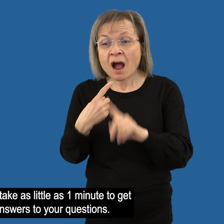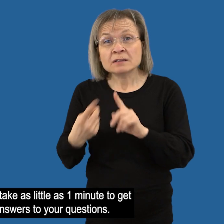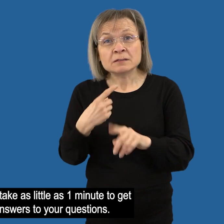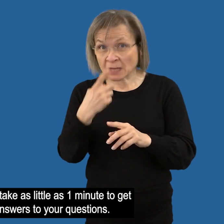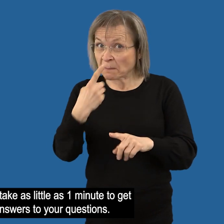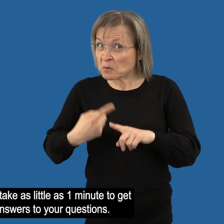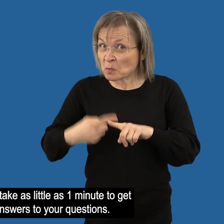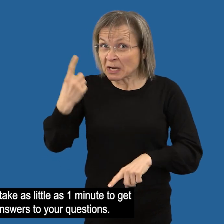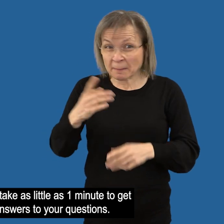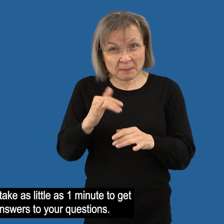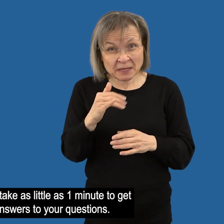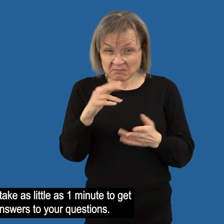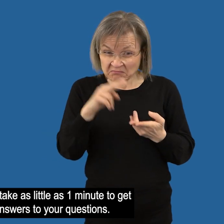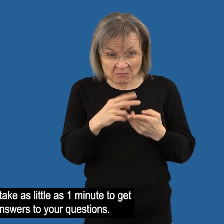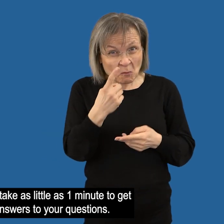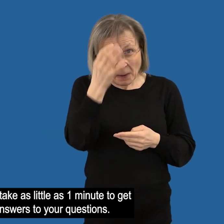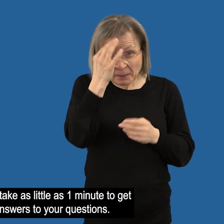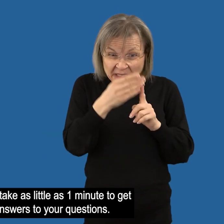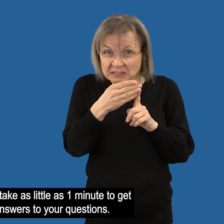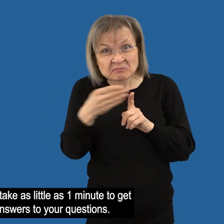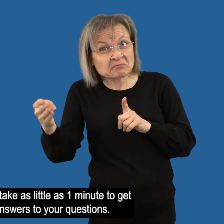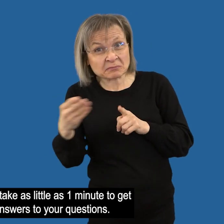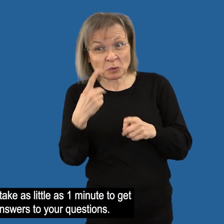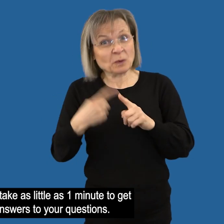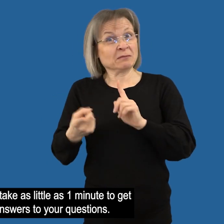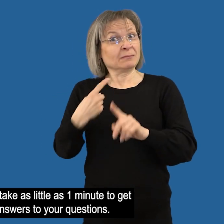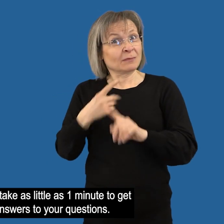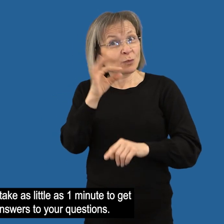It can take as little as 1 minute to get answers to your questions.